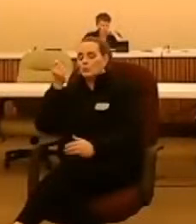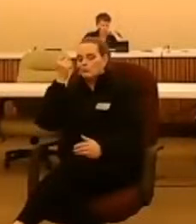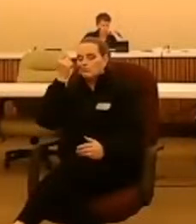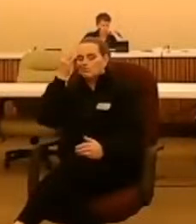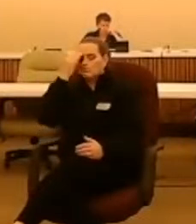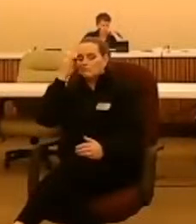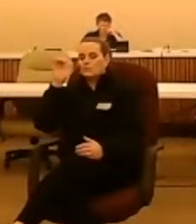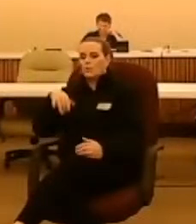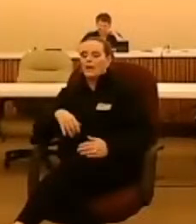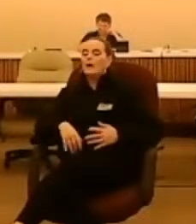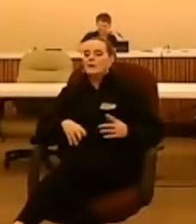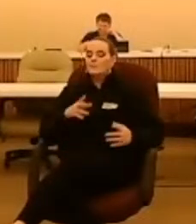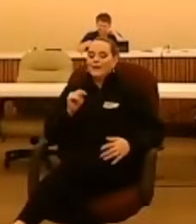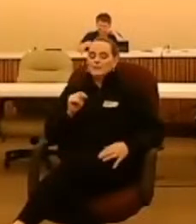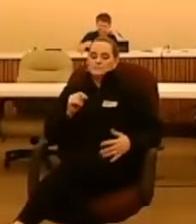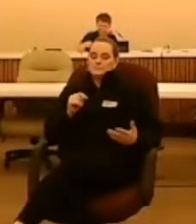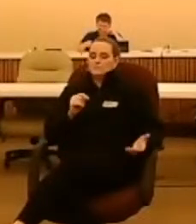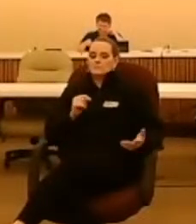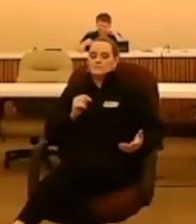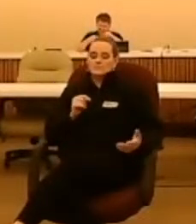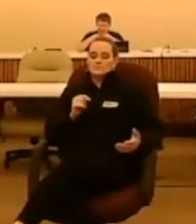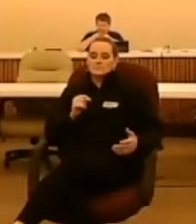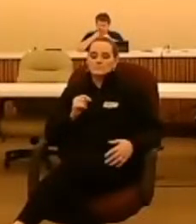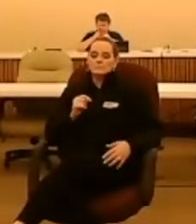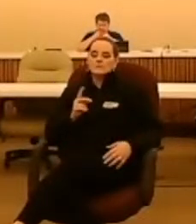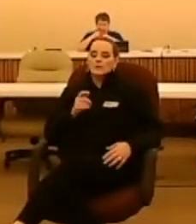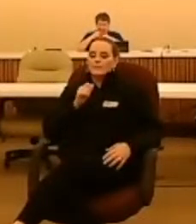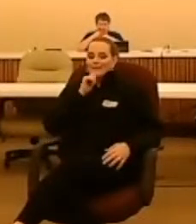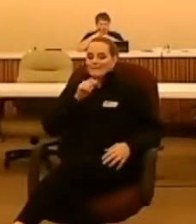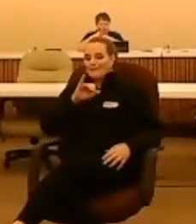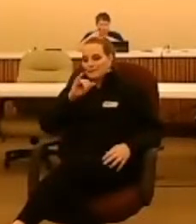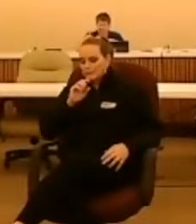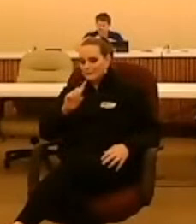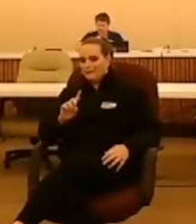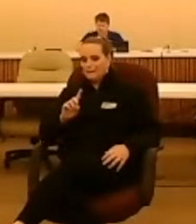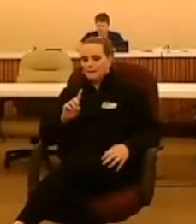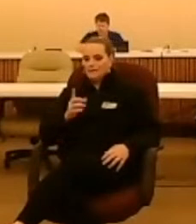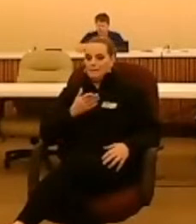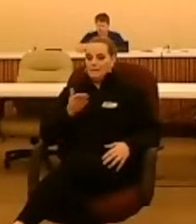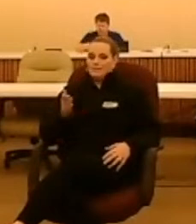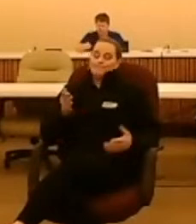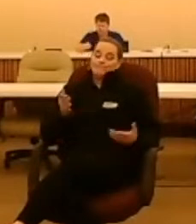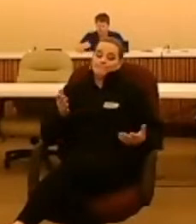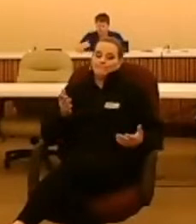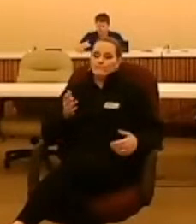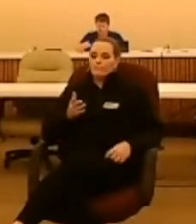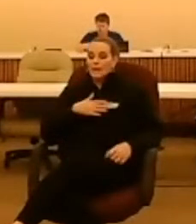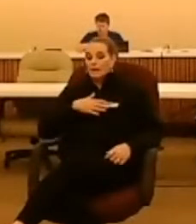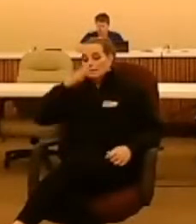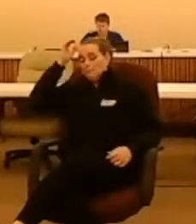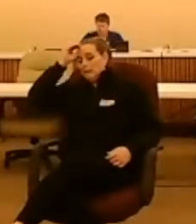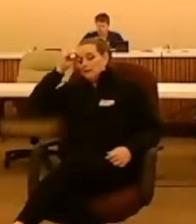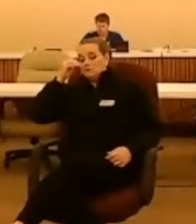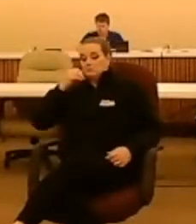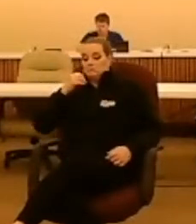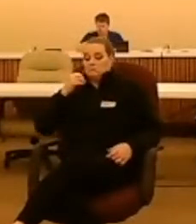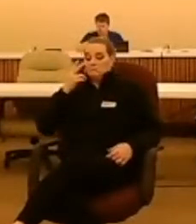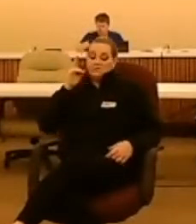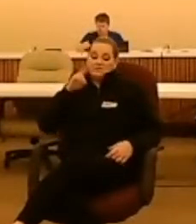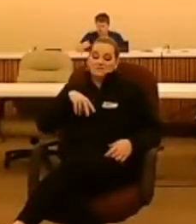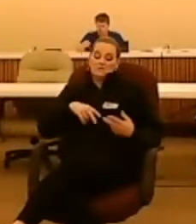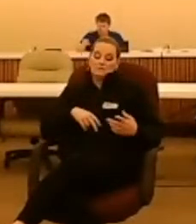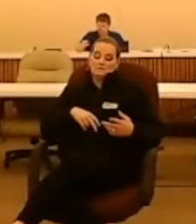But in terms of that non-jurisdictional thing, to me, it looks like you can basically see it on here. Again, it's